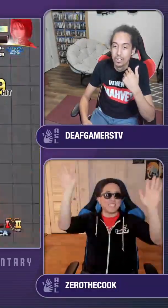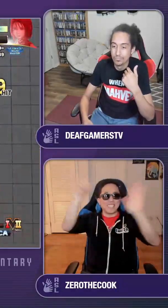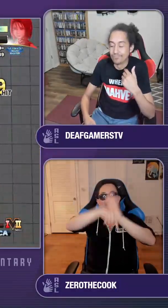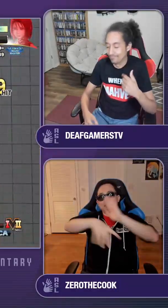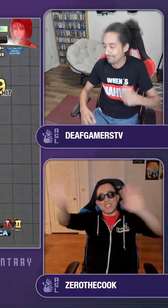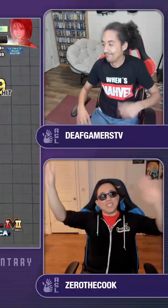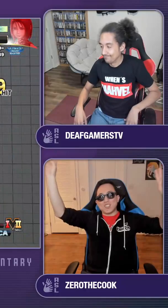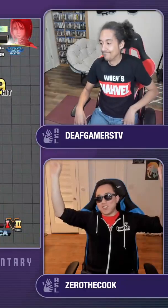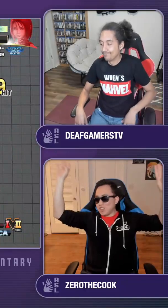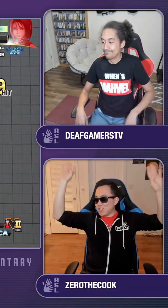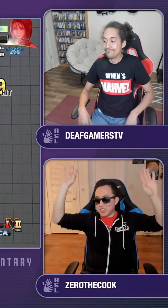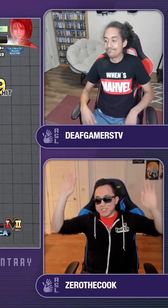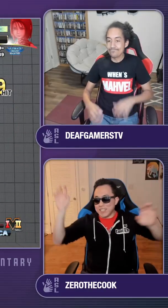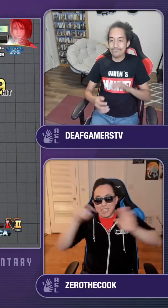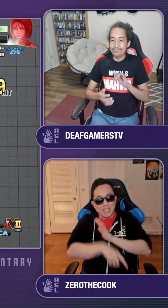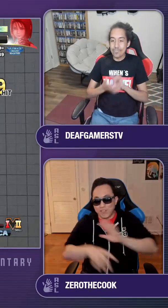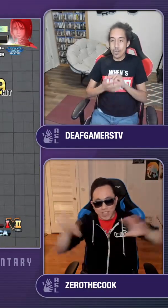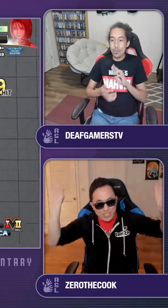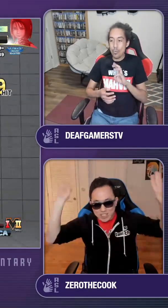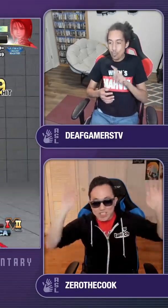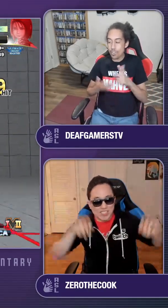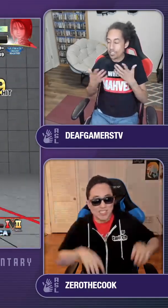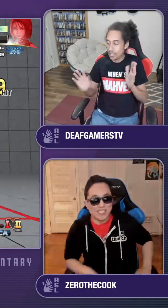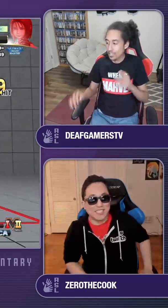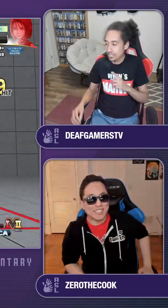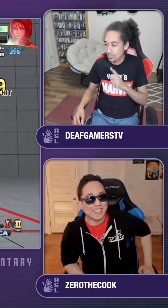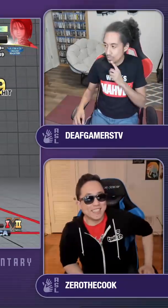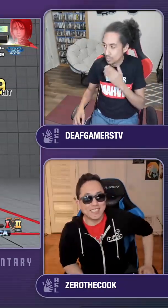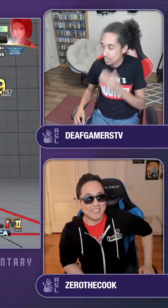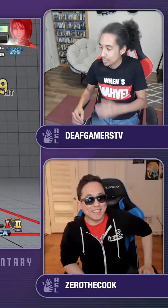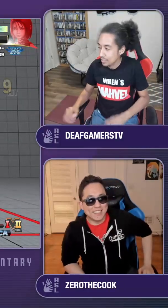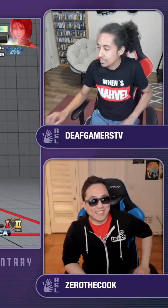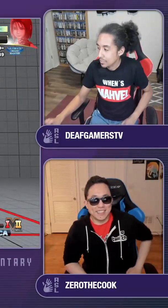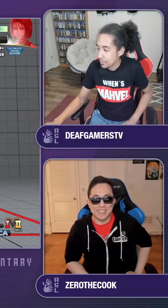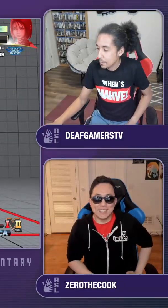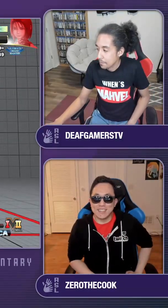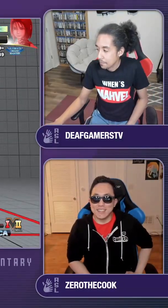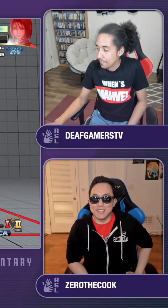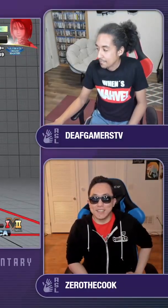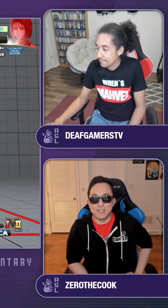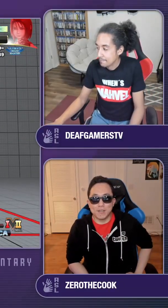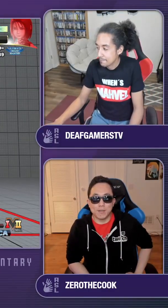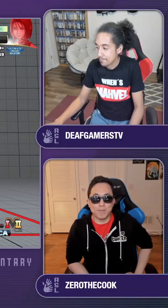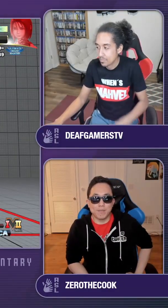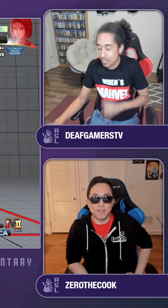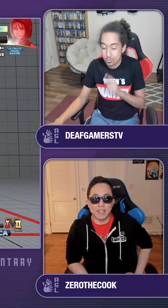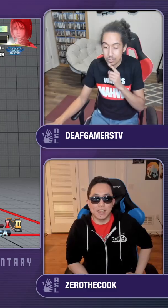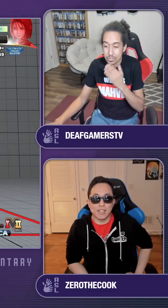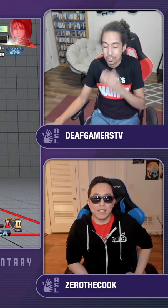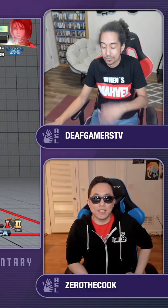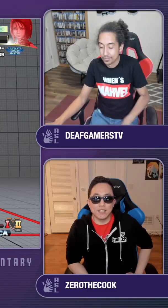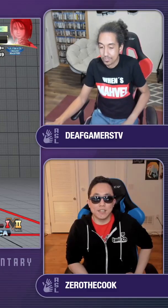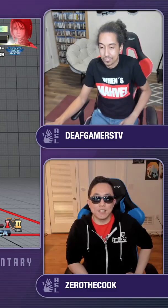It's not even was that extension? Was that combo extension worth it, Metro? What's it I feel worth? like